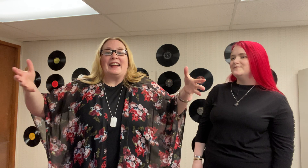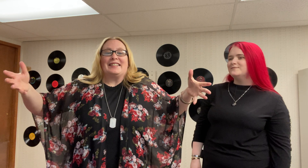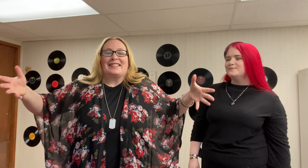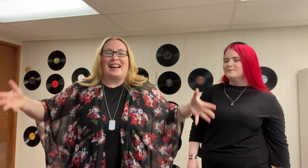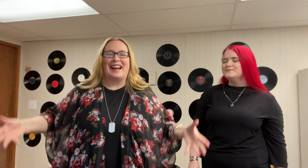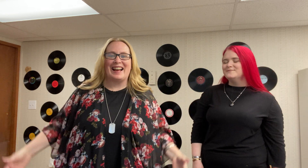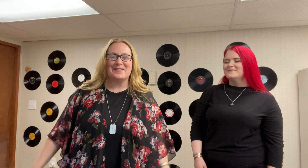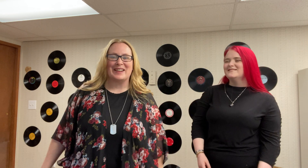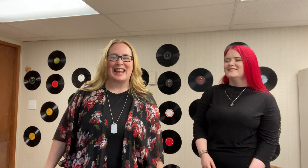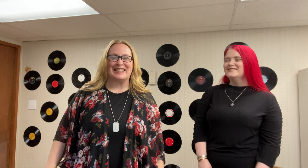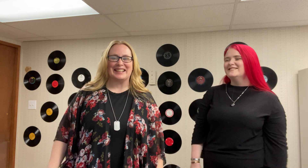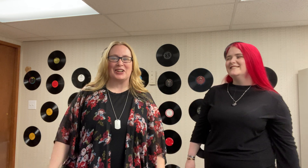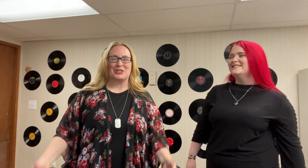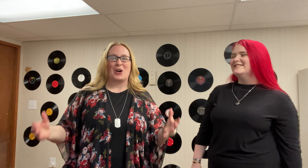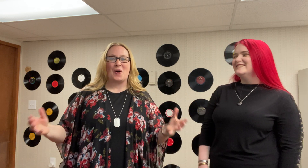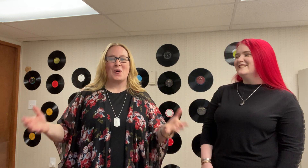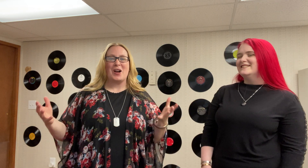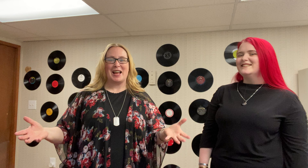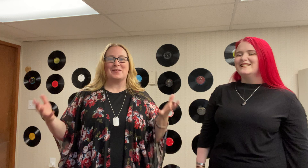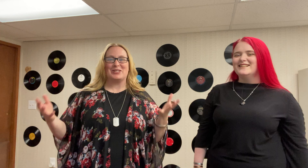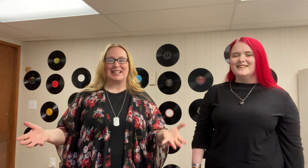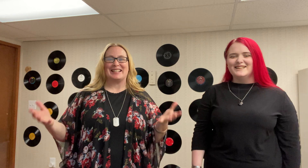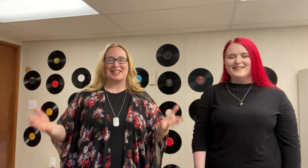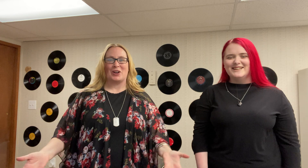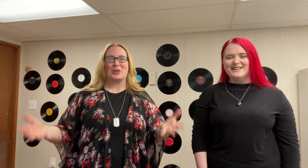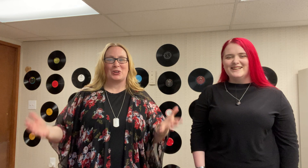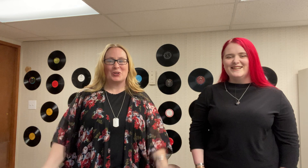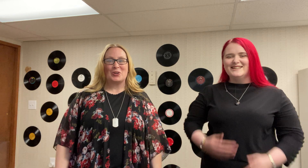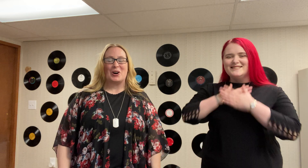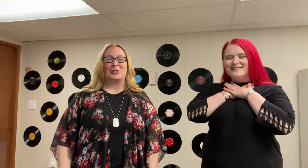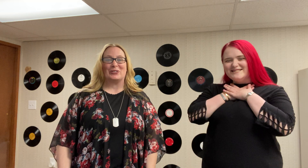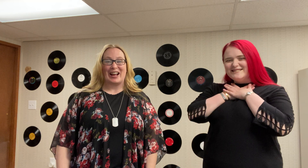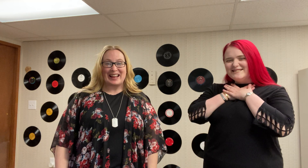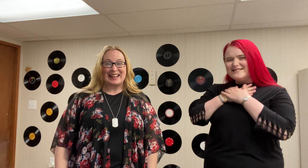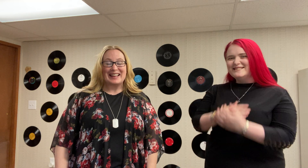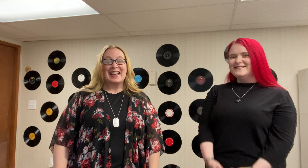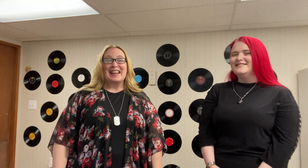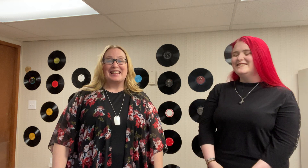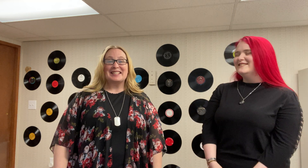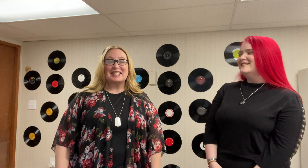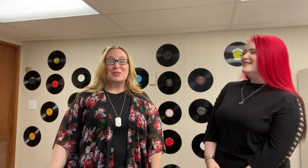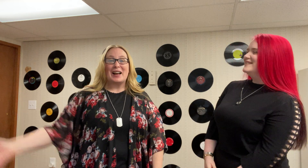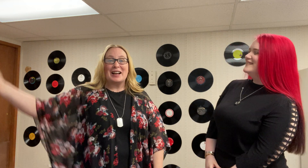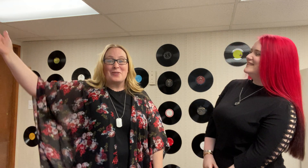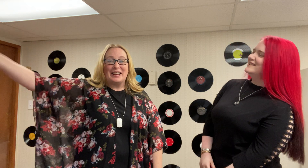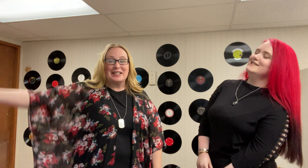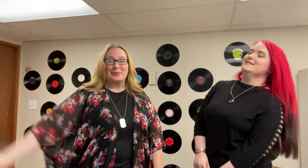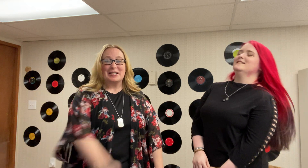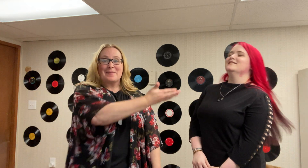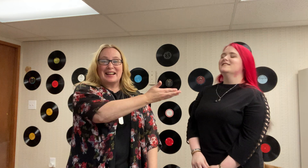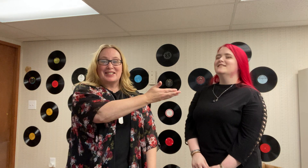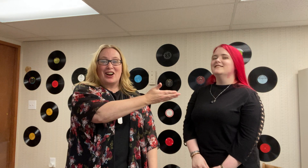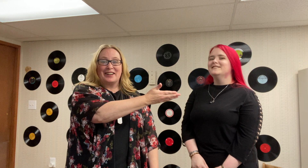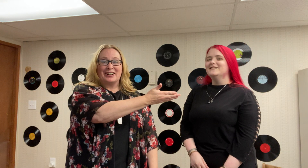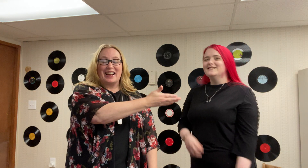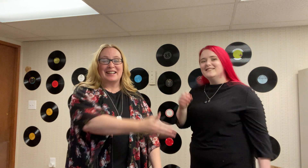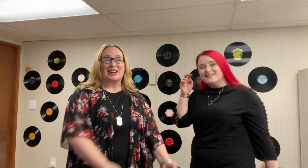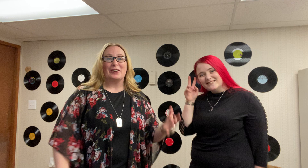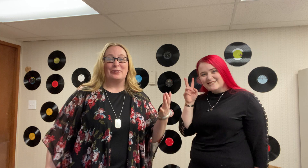dance. Mackenzie goes, OMG, so cool, right? This is why I wanted to bring my daughter as our